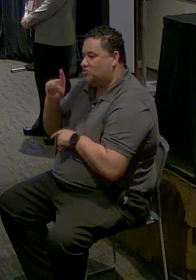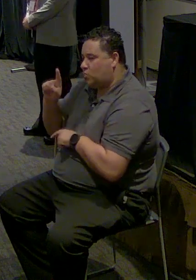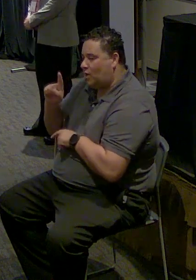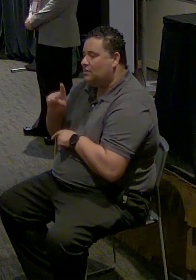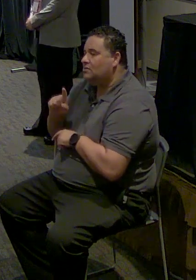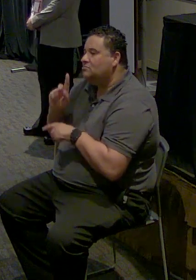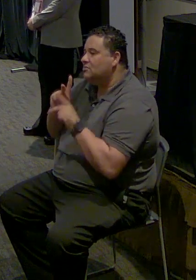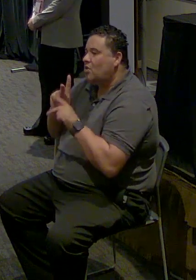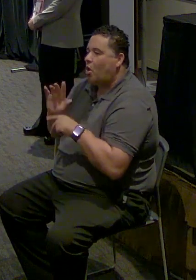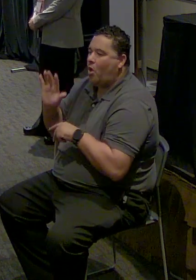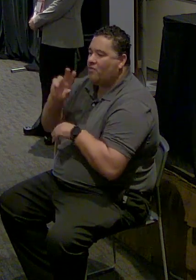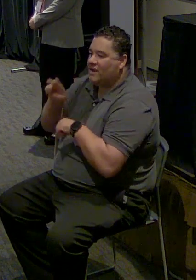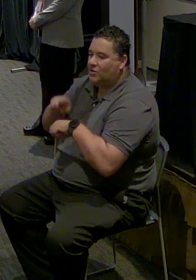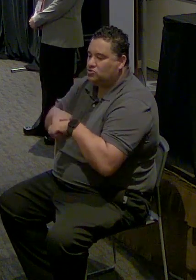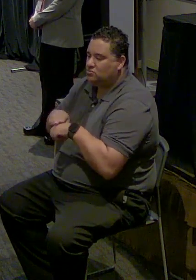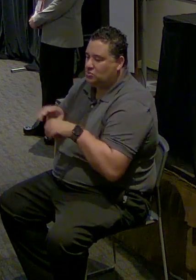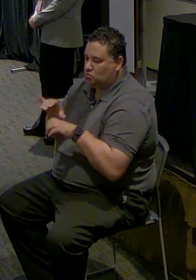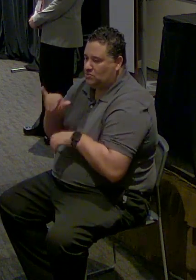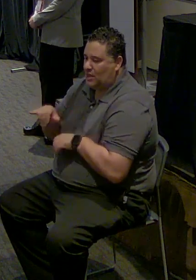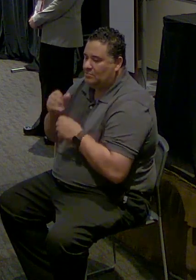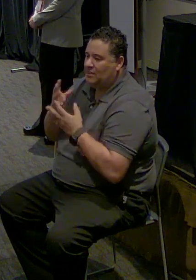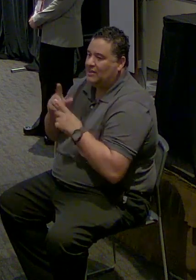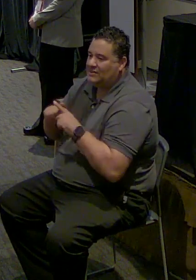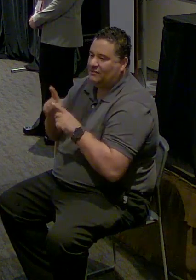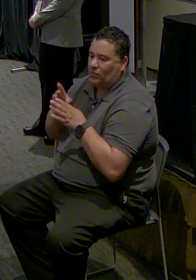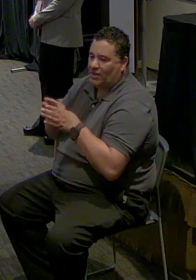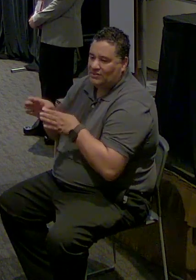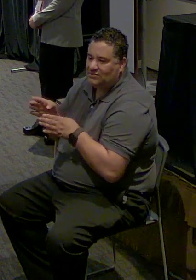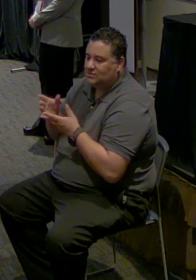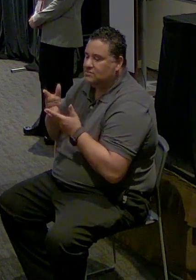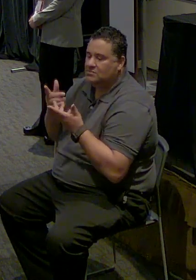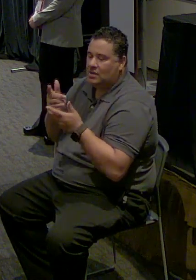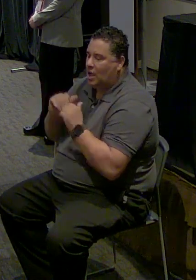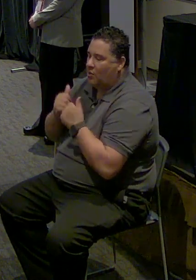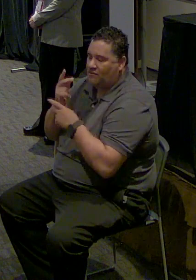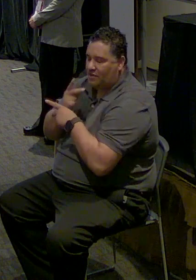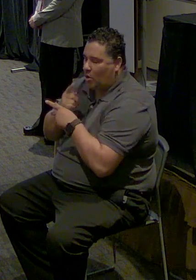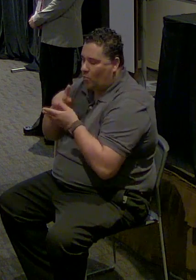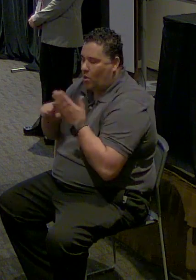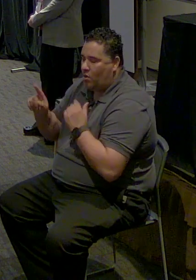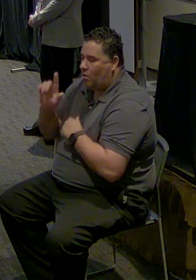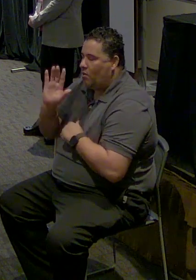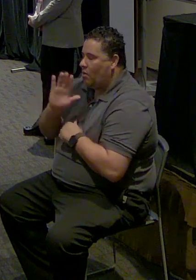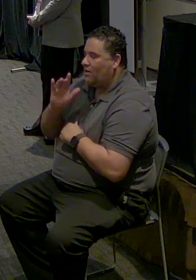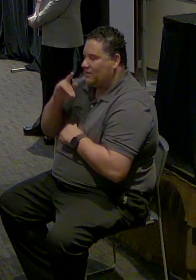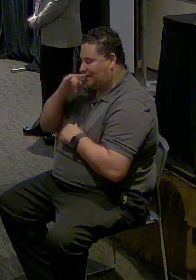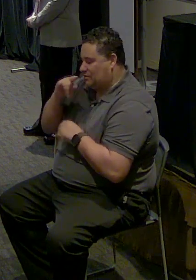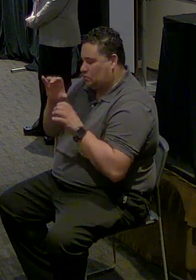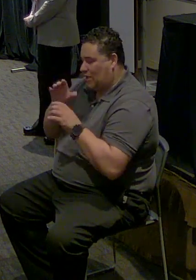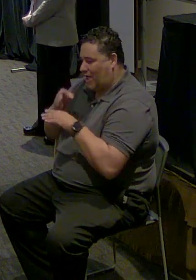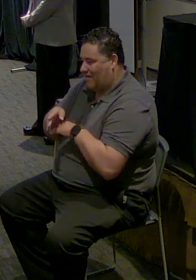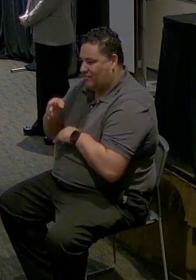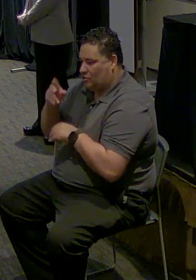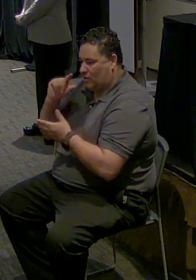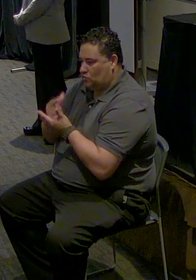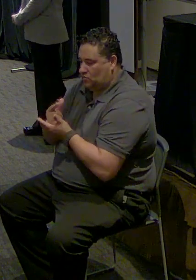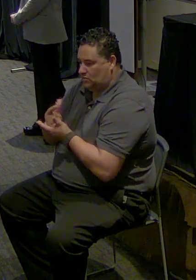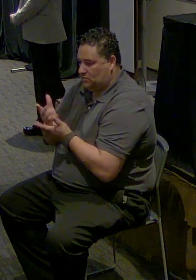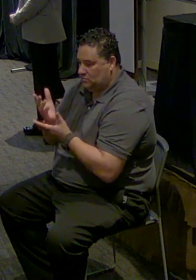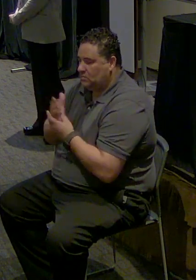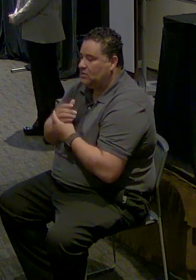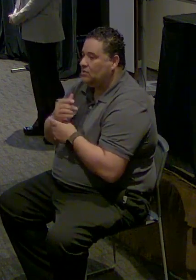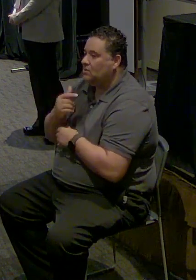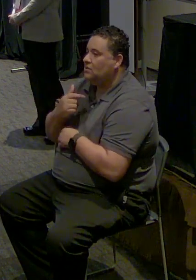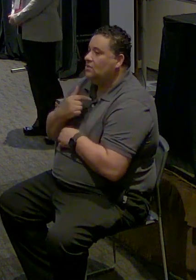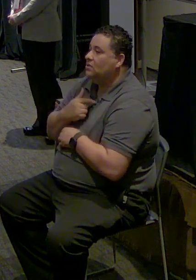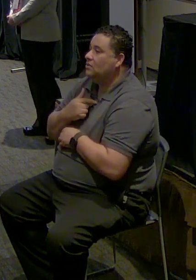Folks across the nation do that in many different ways, how you figure out what your kids are doing after they've graduated. And I'll